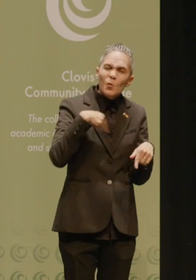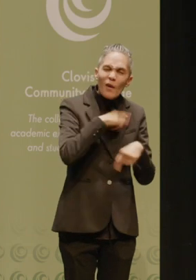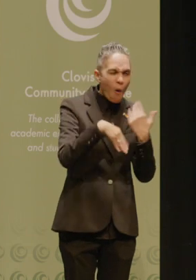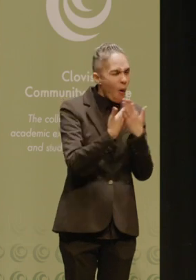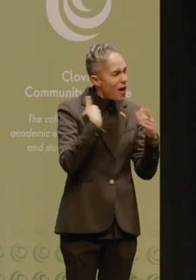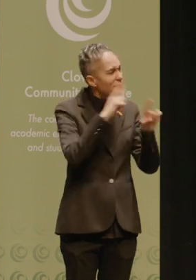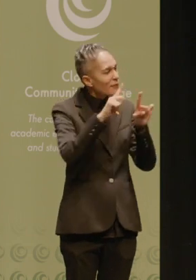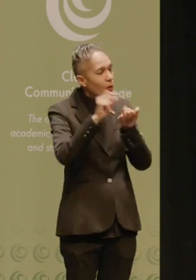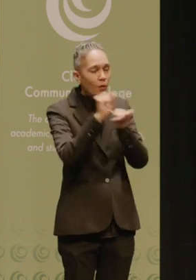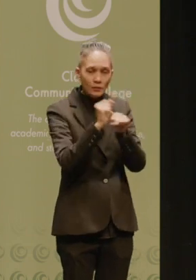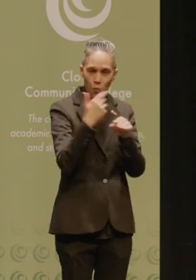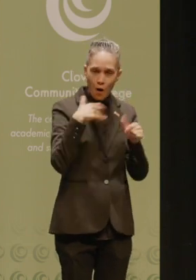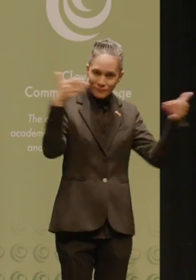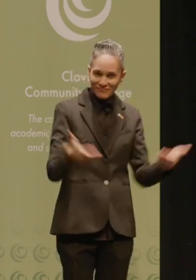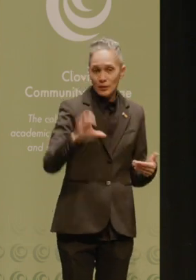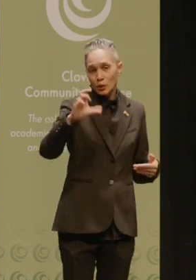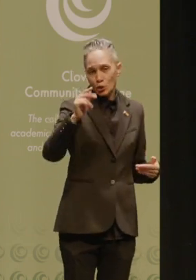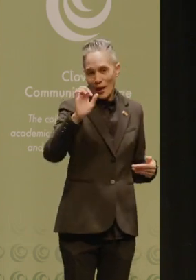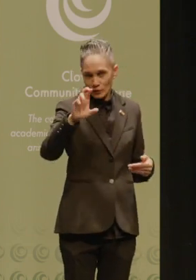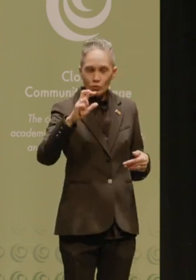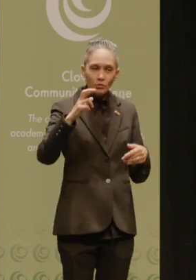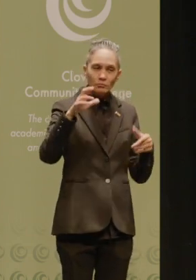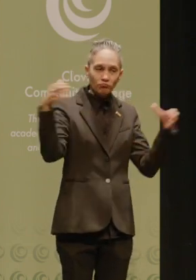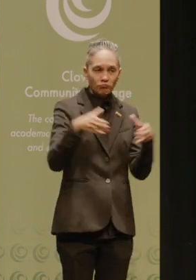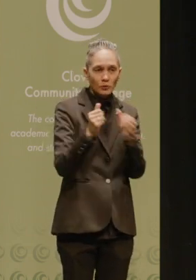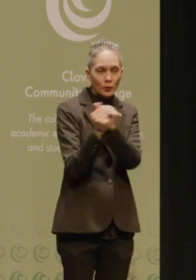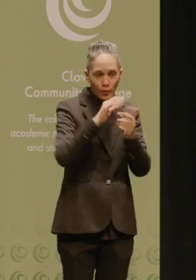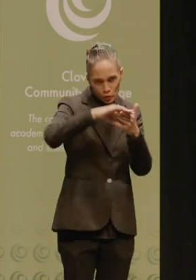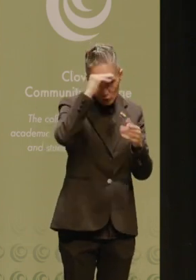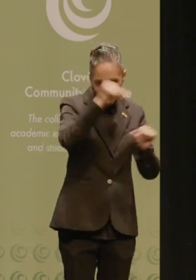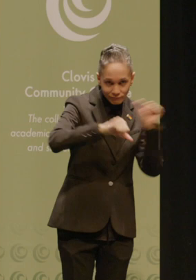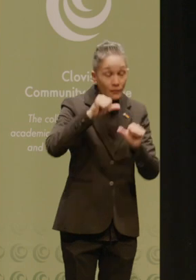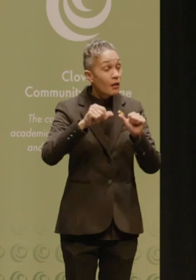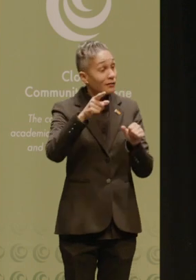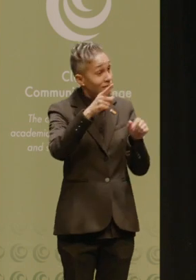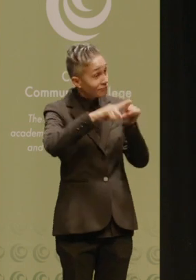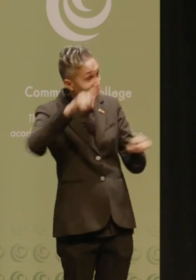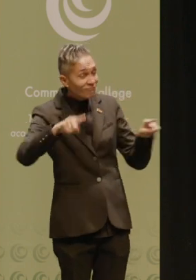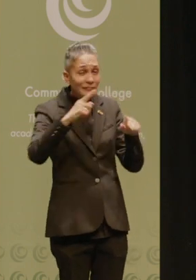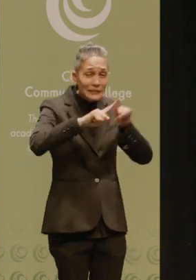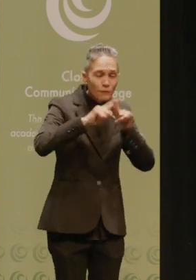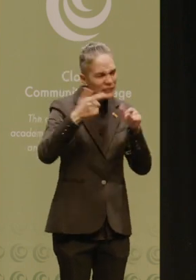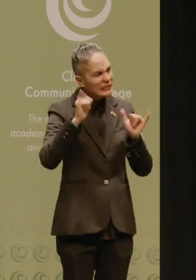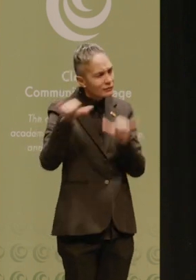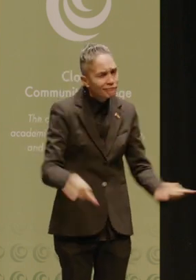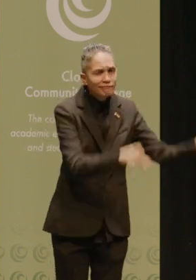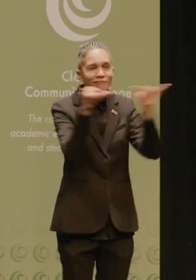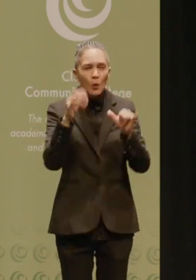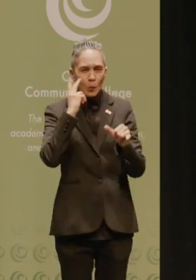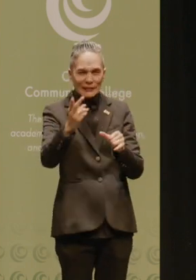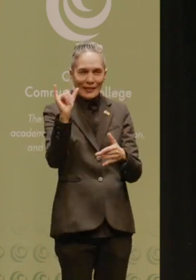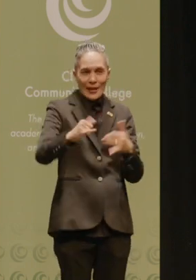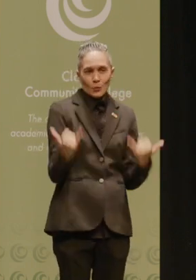district, our chancellor wanted to have this opportunity to gather and learn together. While we are all different, we have so much in common, and I think we'll see